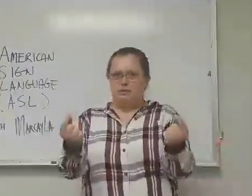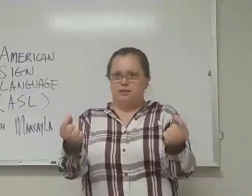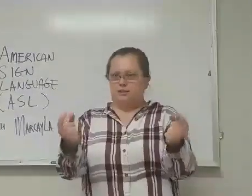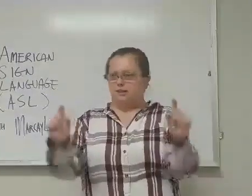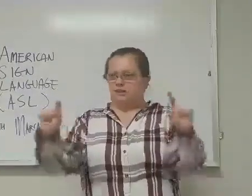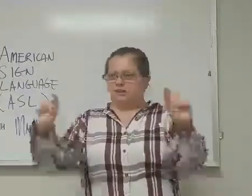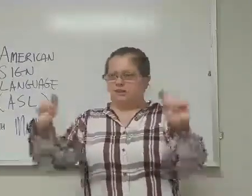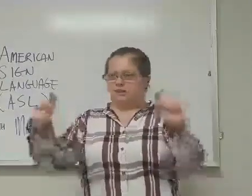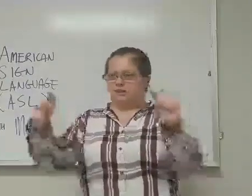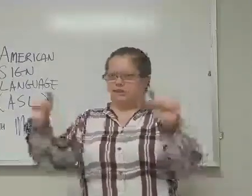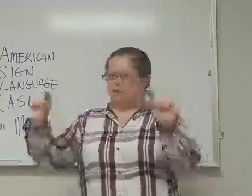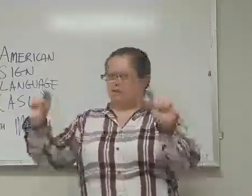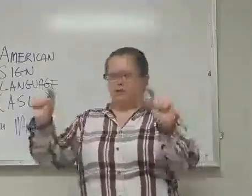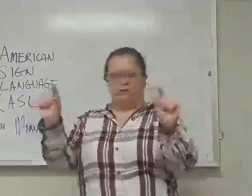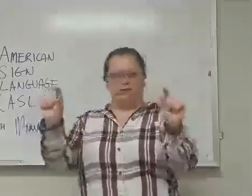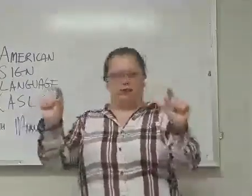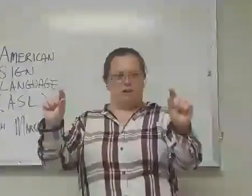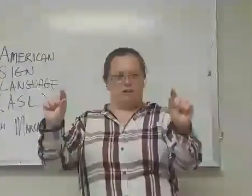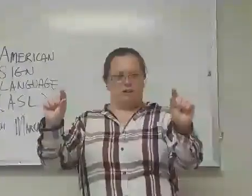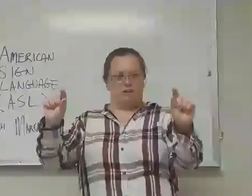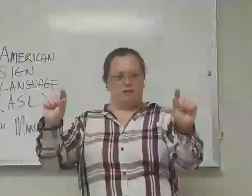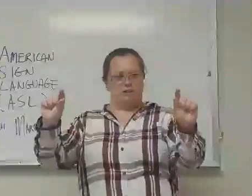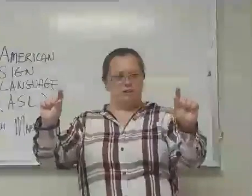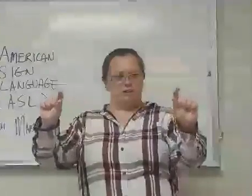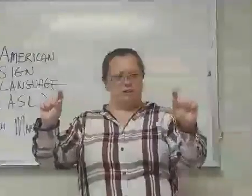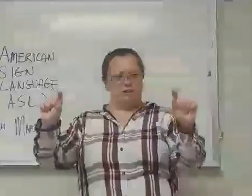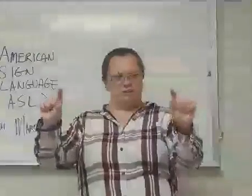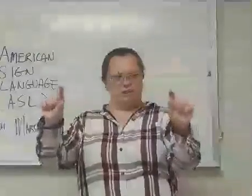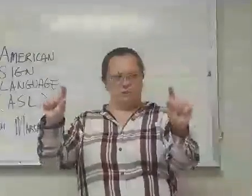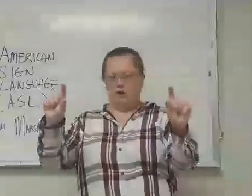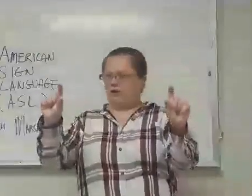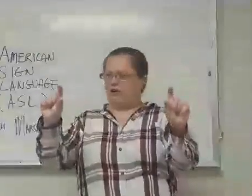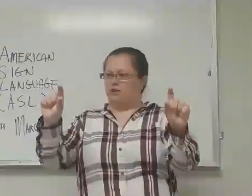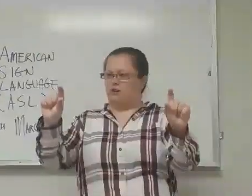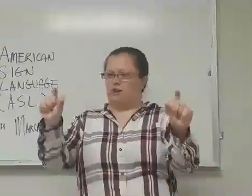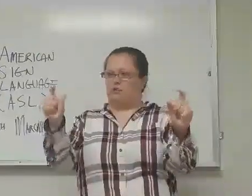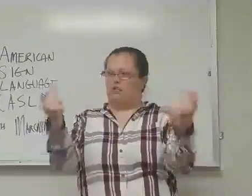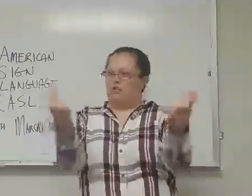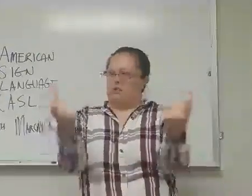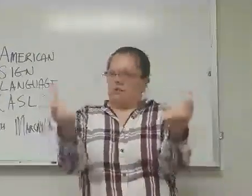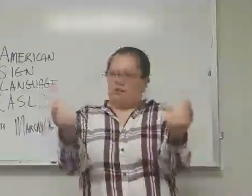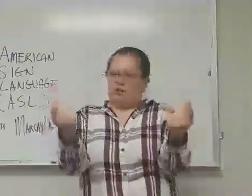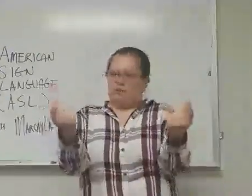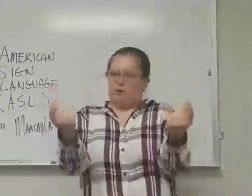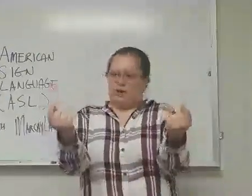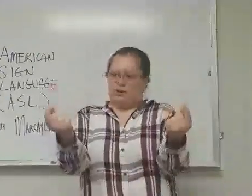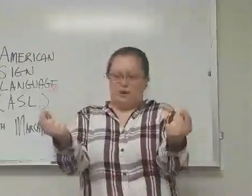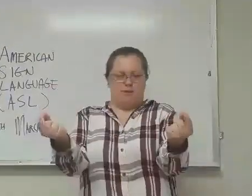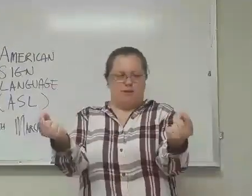it's literally you've got your pointer and your thumb, and you're pointing them up, and then